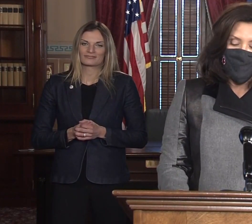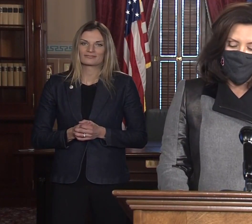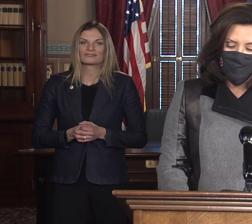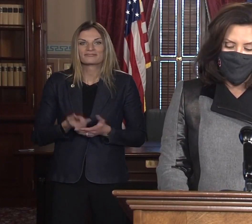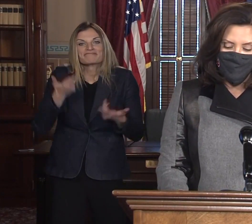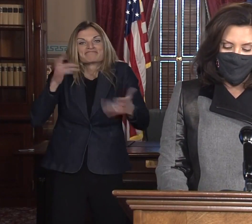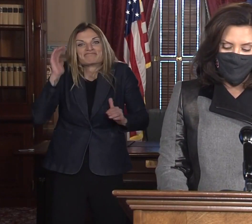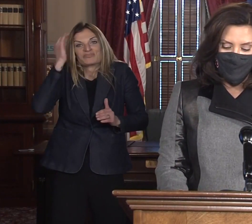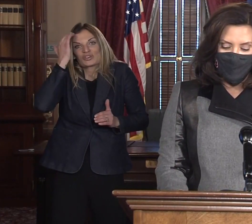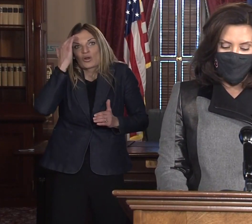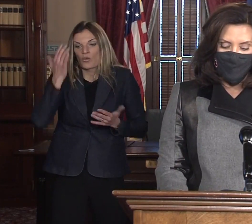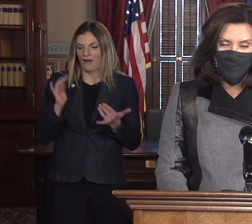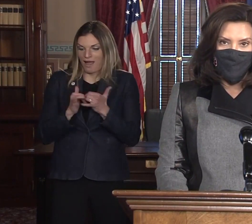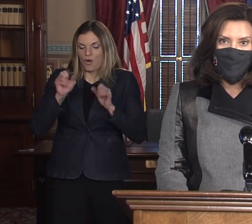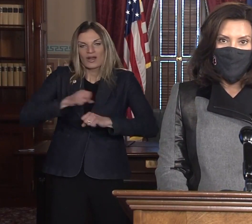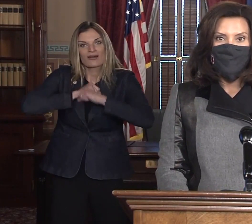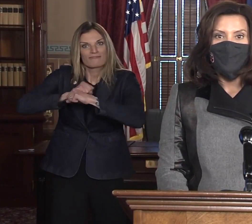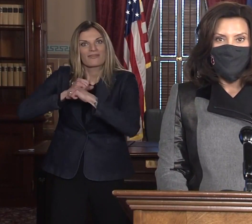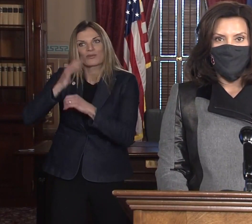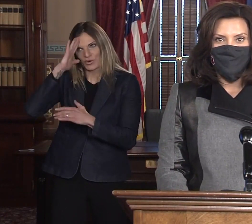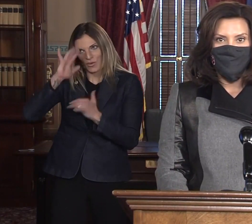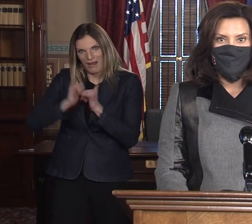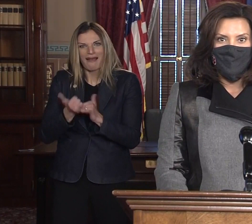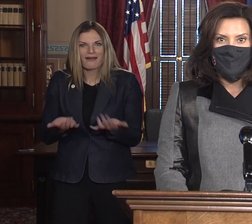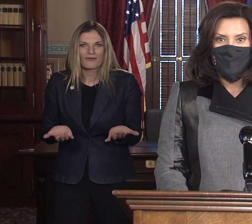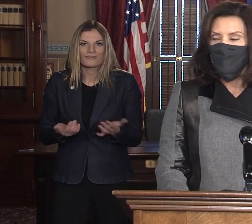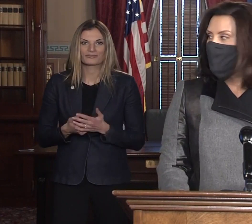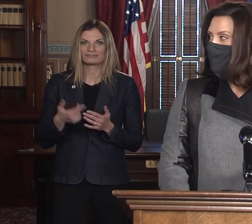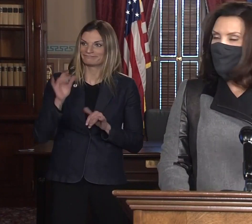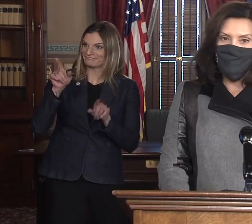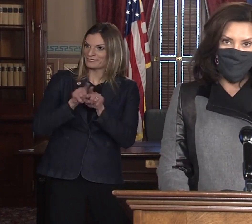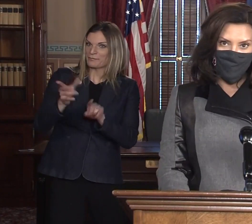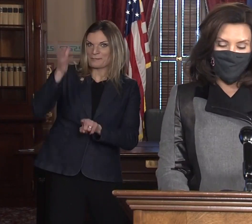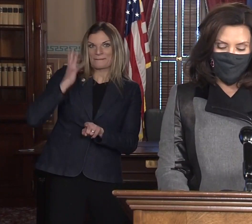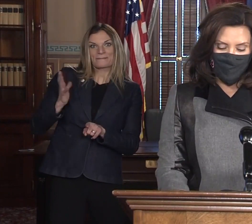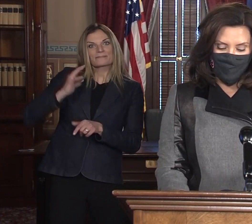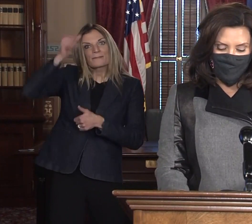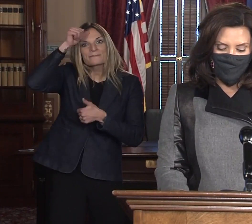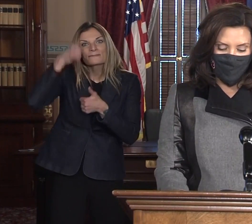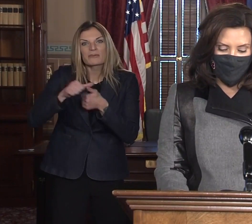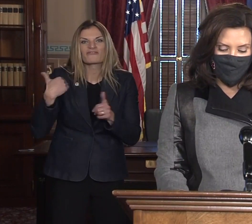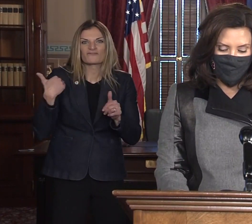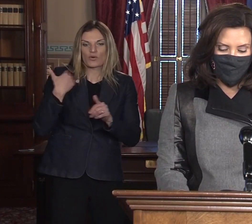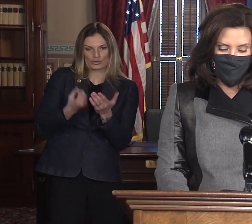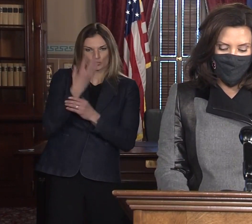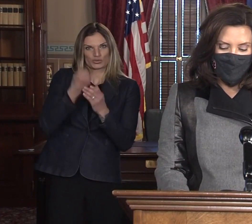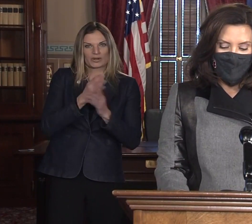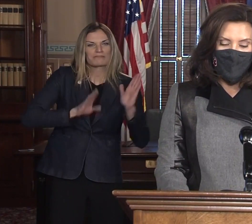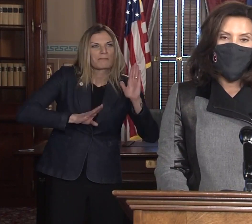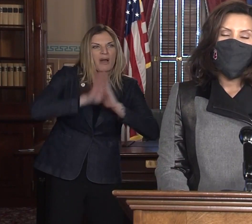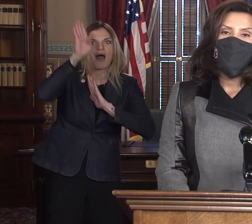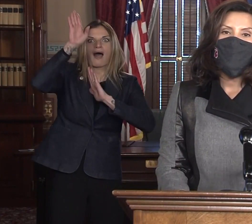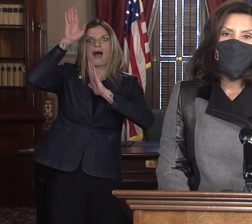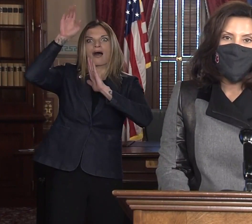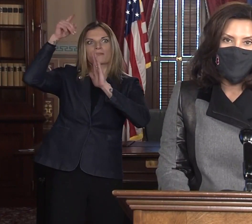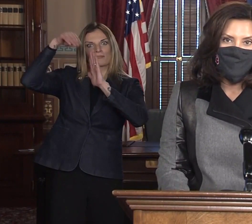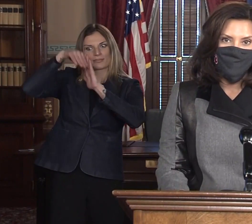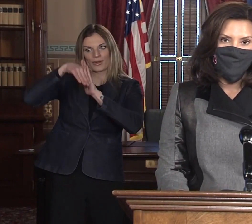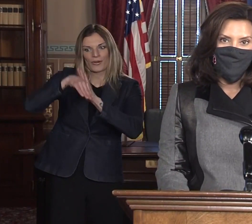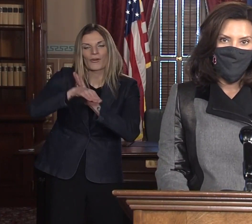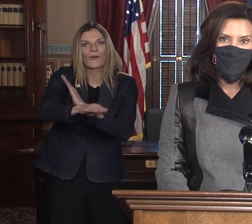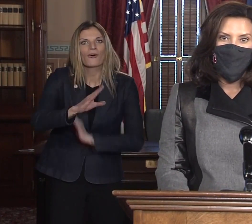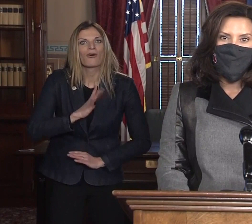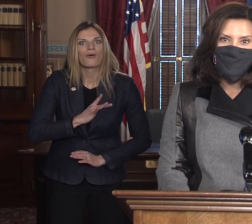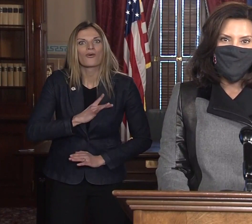that we know what it's going to take. We've done this. We crushed the curve in the spring. When we wear a